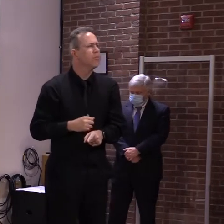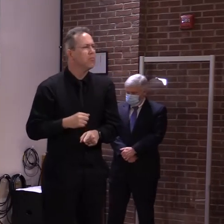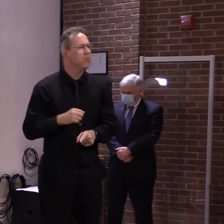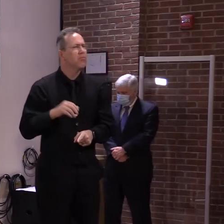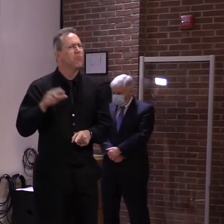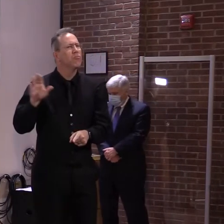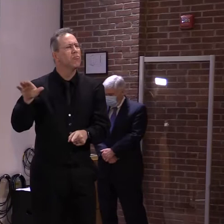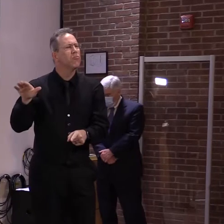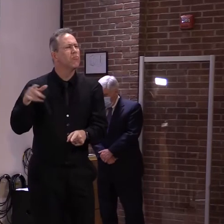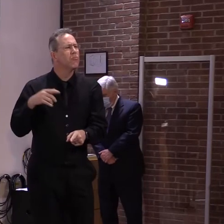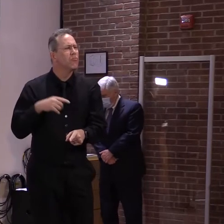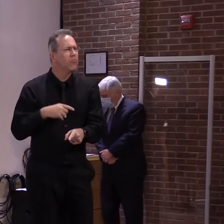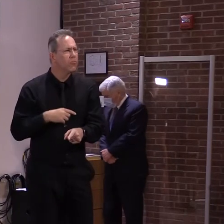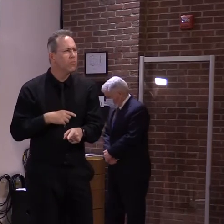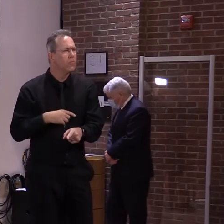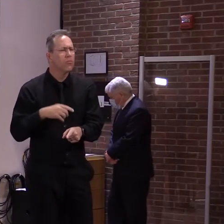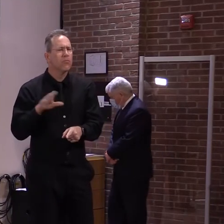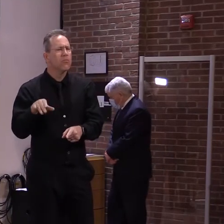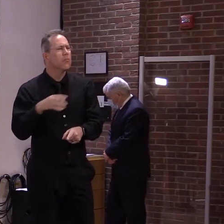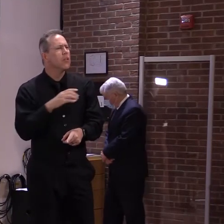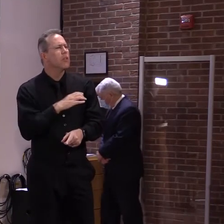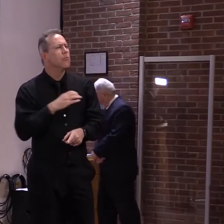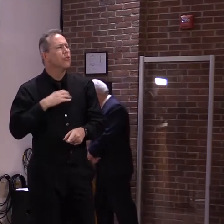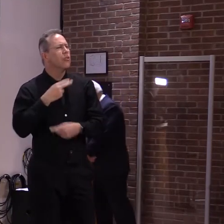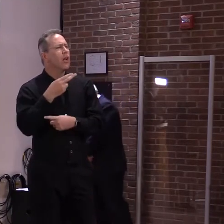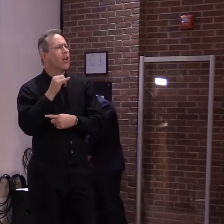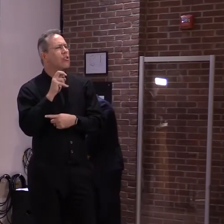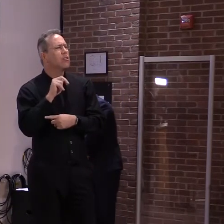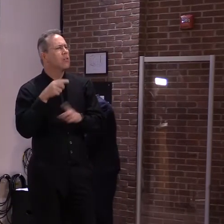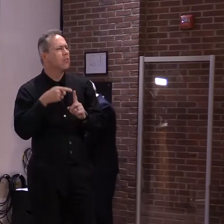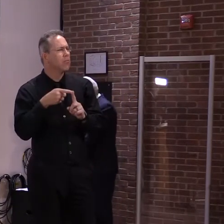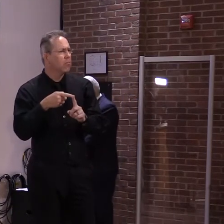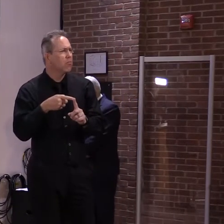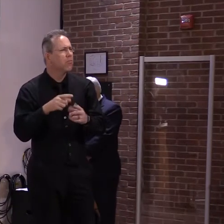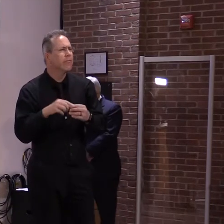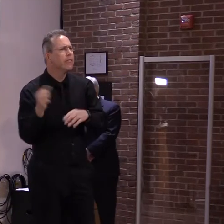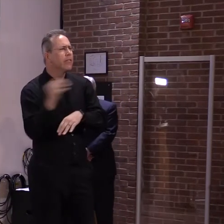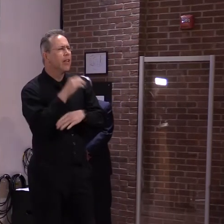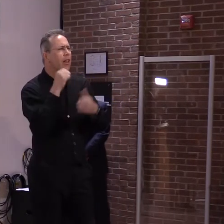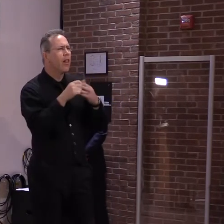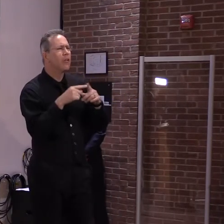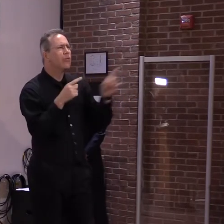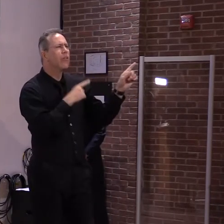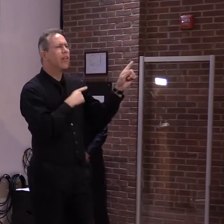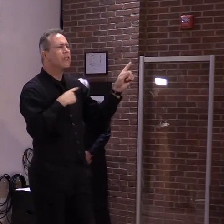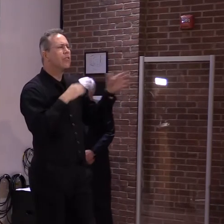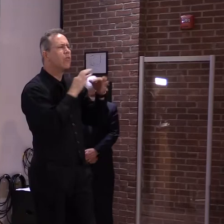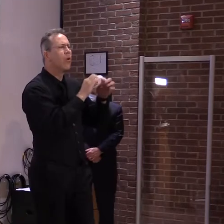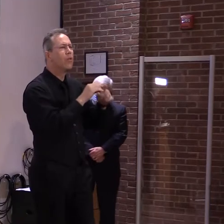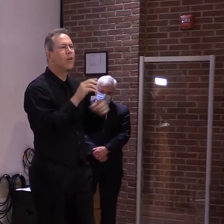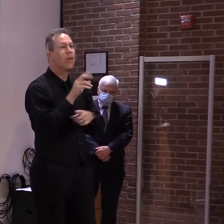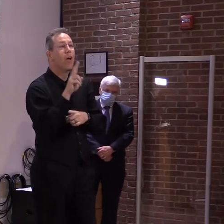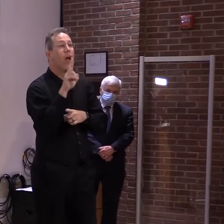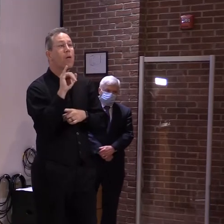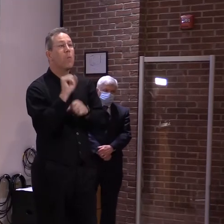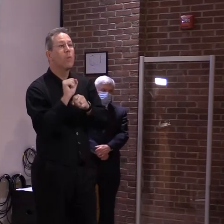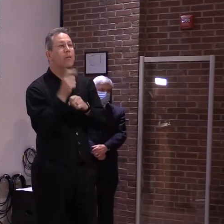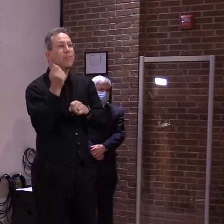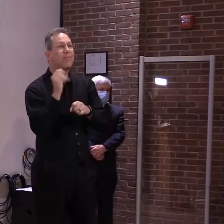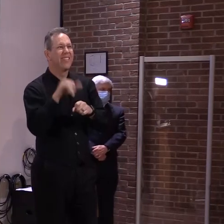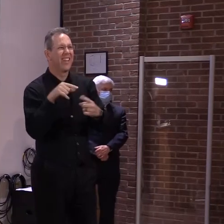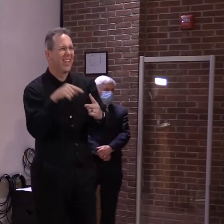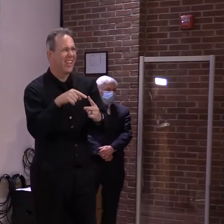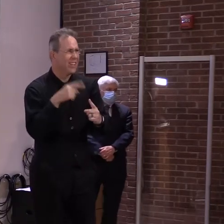how the UI Trust Fund is funded, and I know that you have to get that done by next week, and I was wondering what progress, if any, has been made on